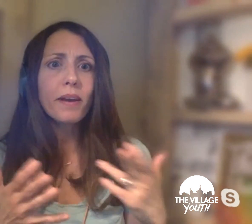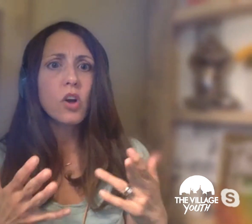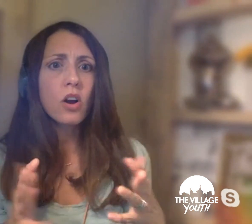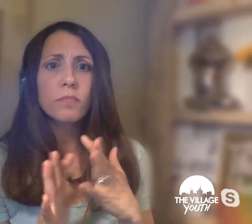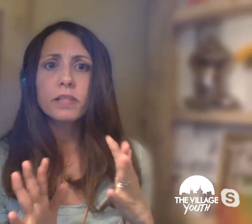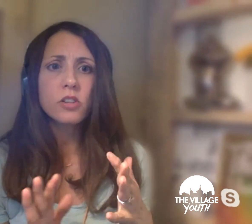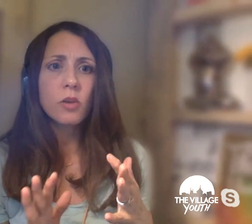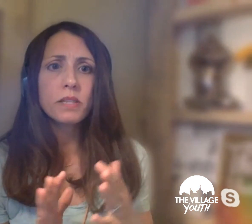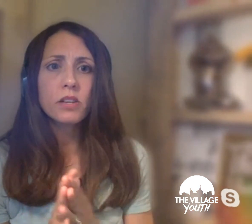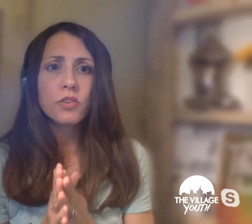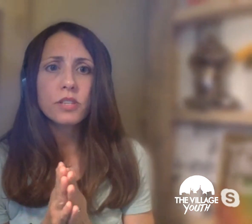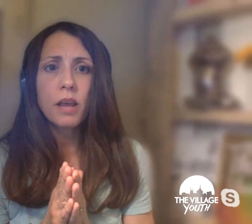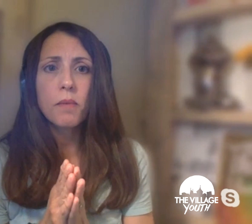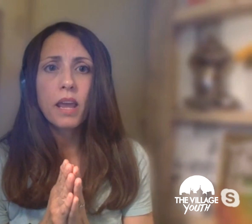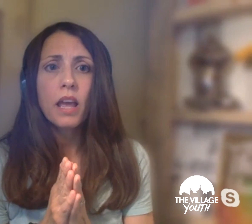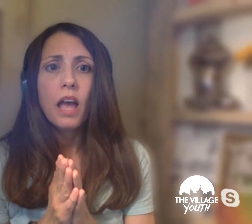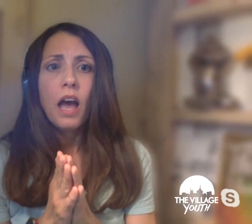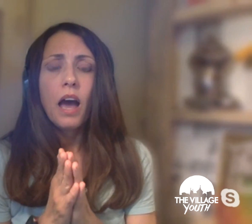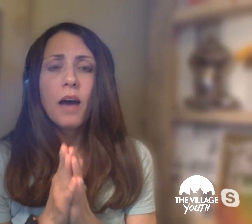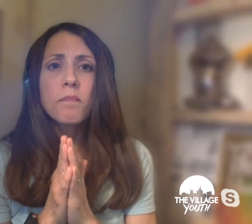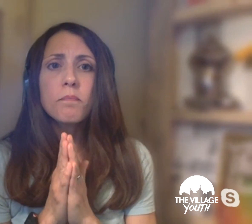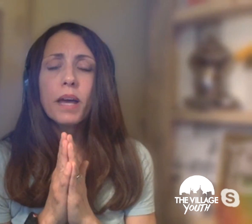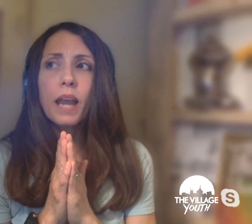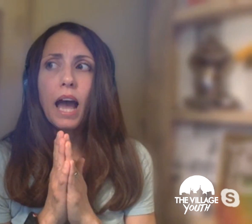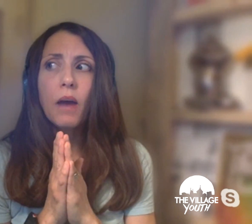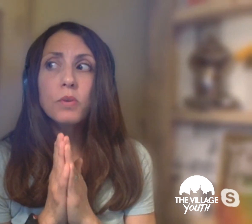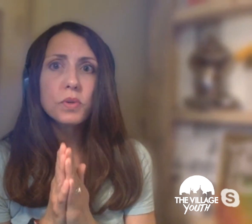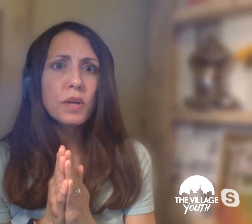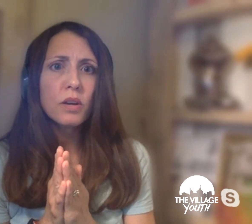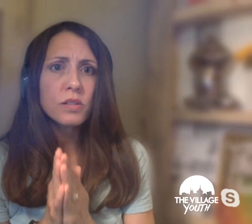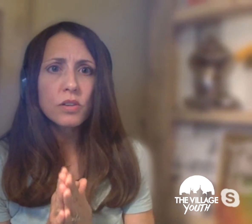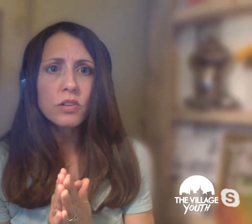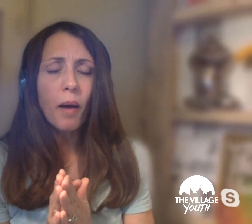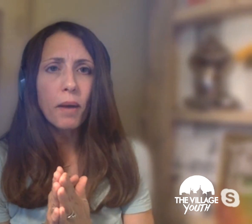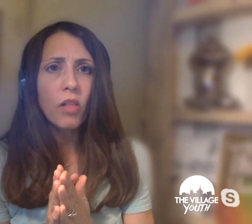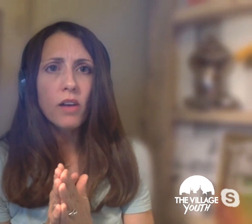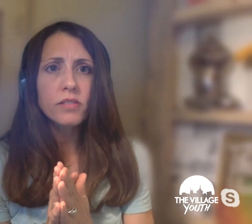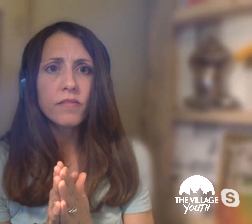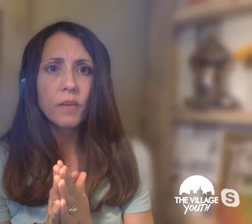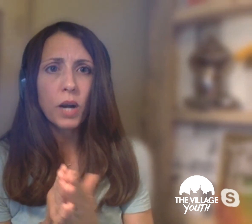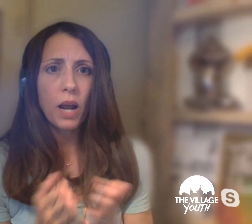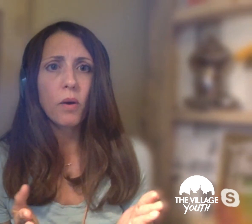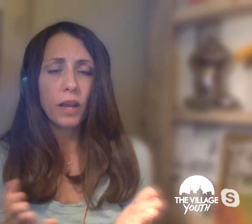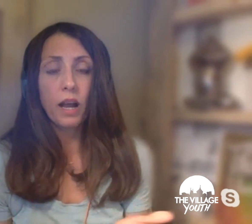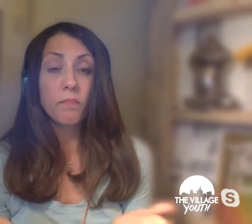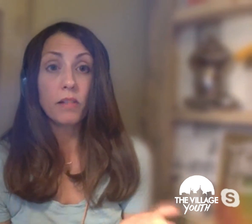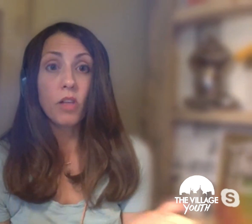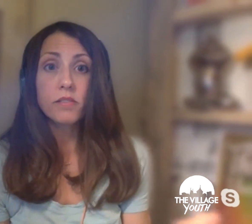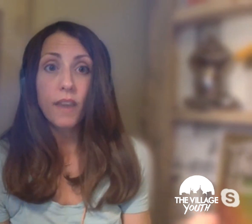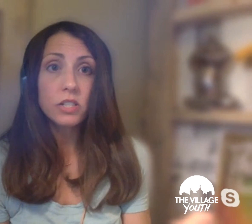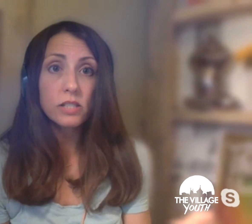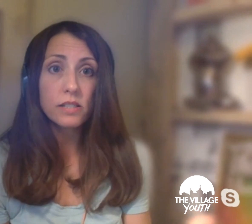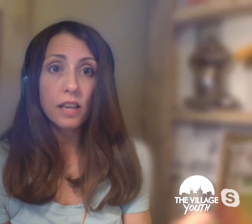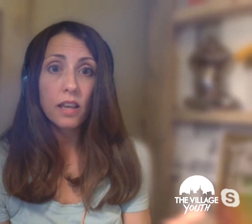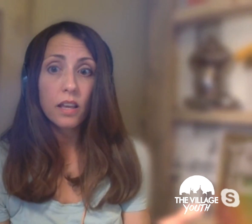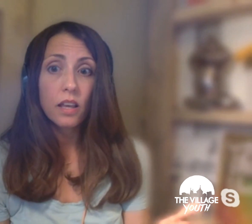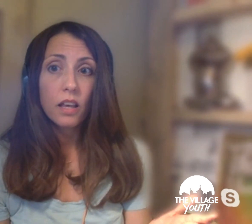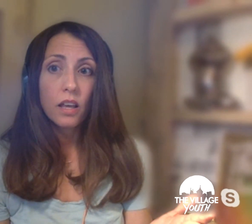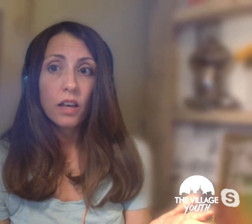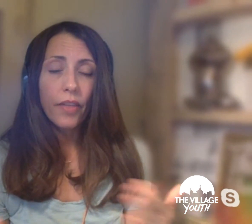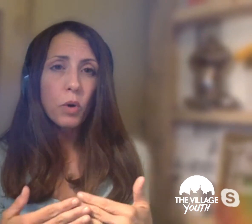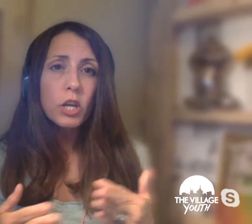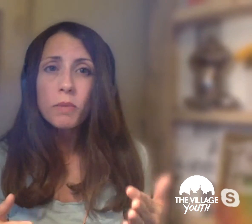worried about his heart. Please don't misunderstand me. But I was really concerned about my loss of my loss of